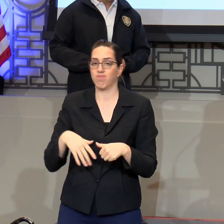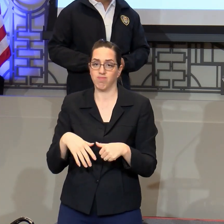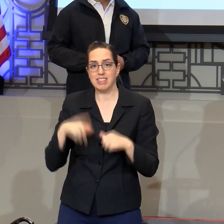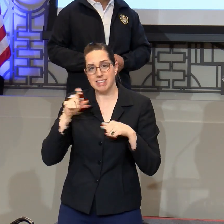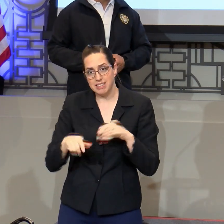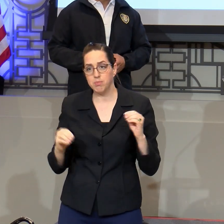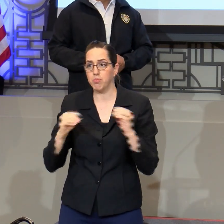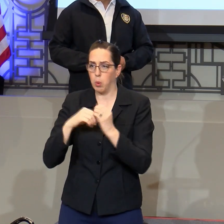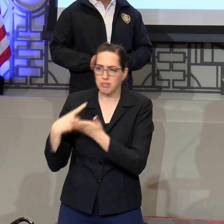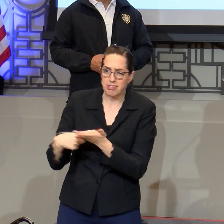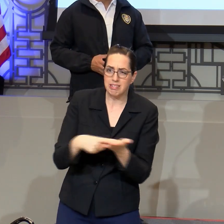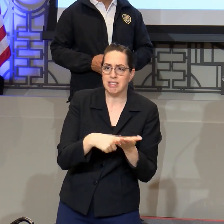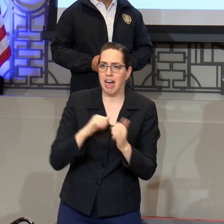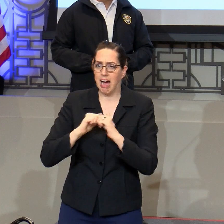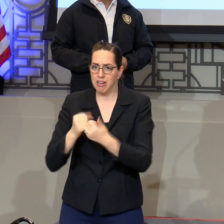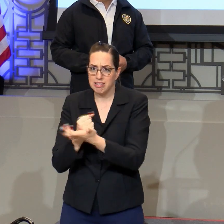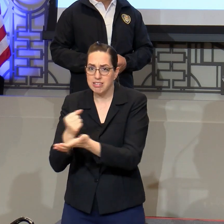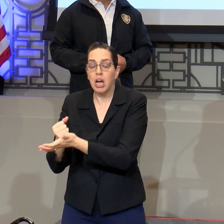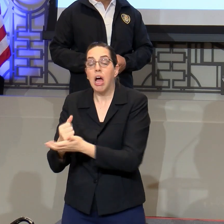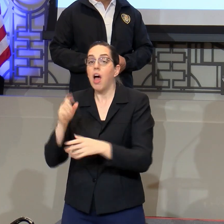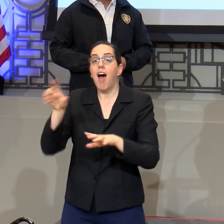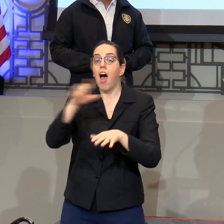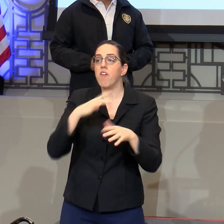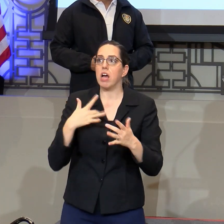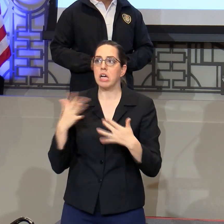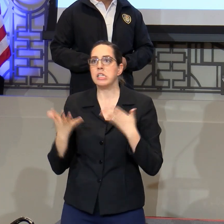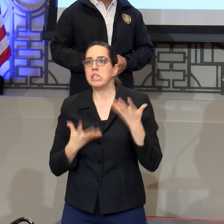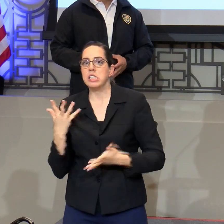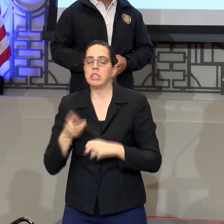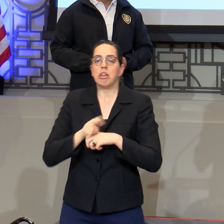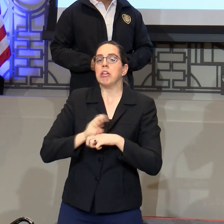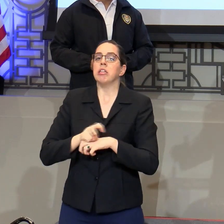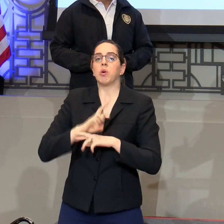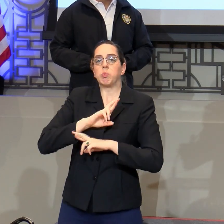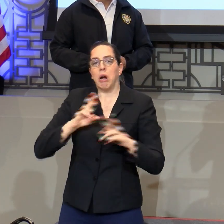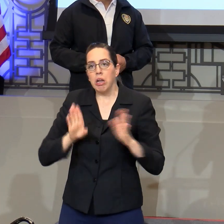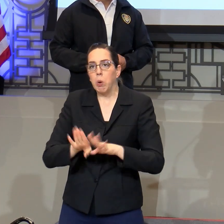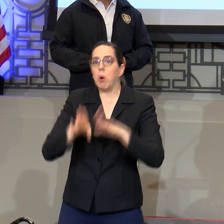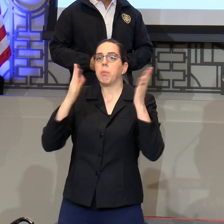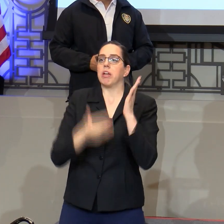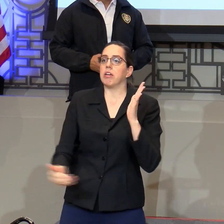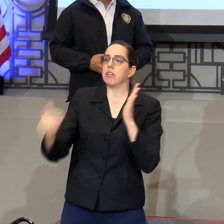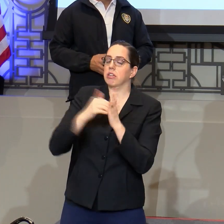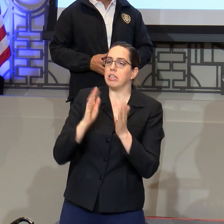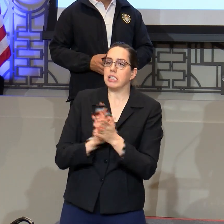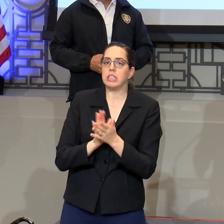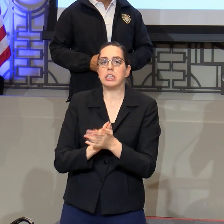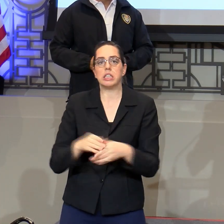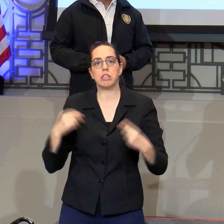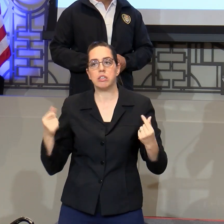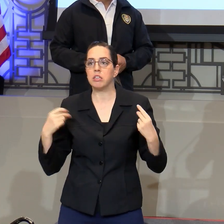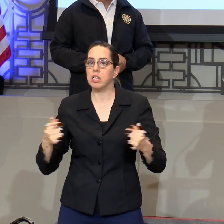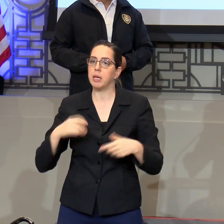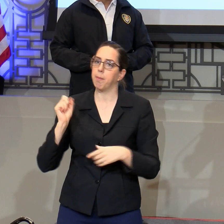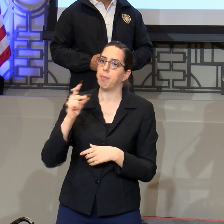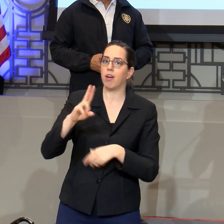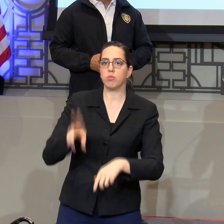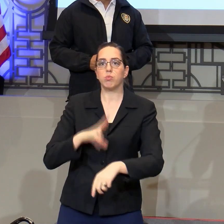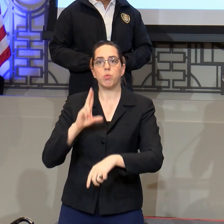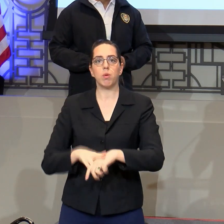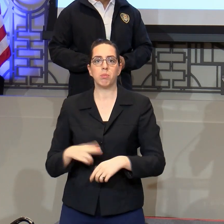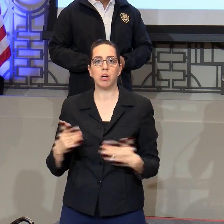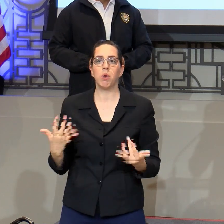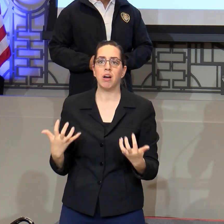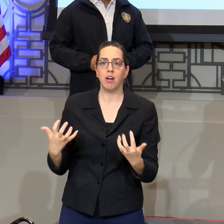though everyone is anxious to open up our cities and get back to business as